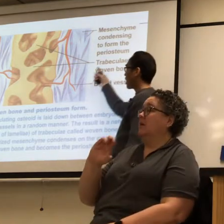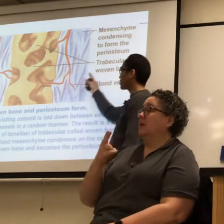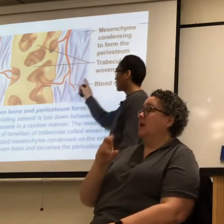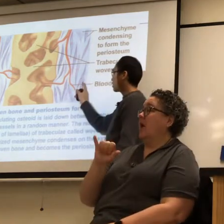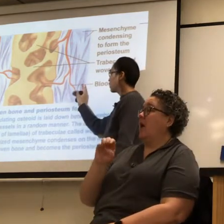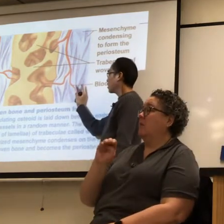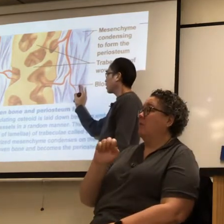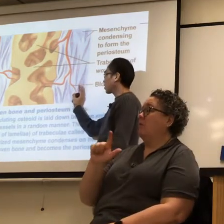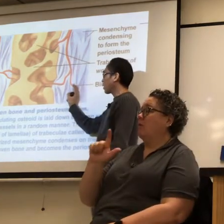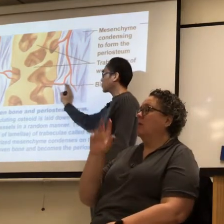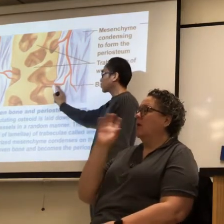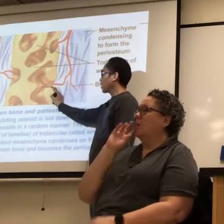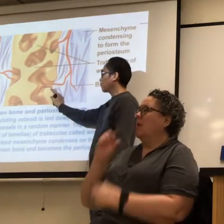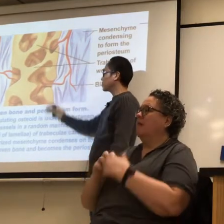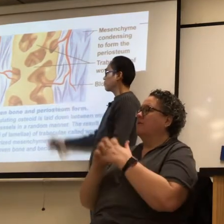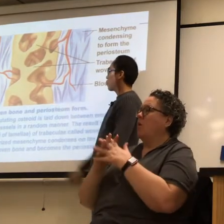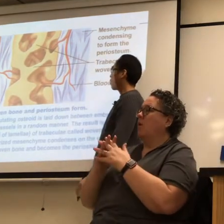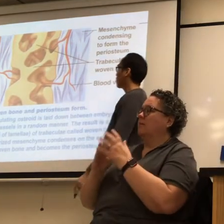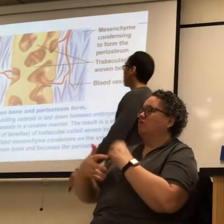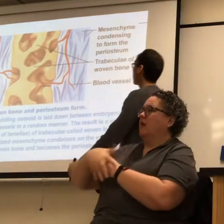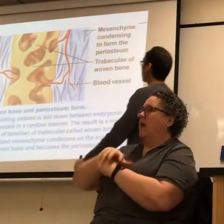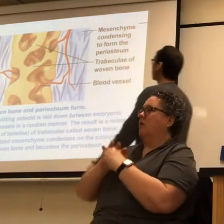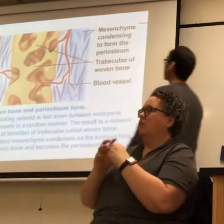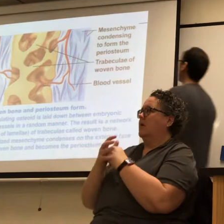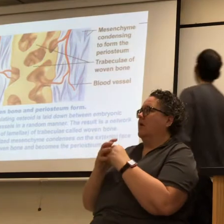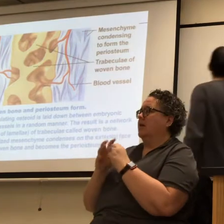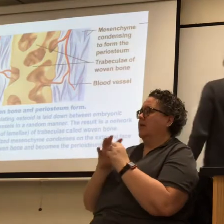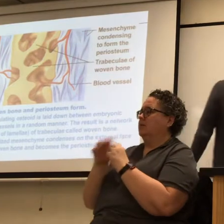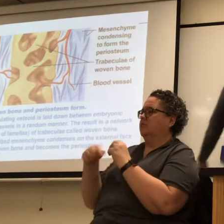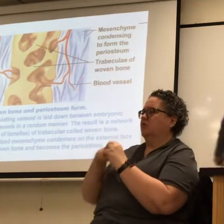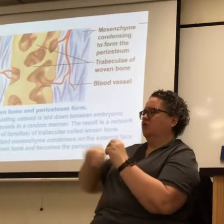a periosteum around the circumference of the woven bone.